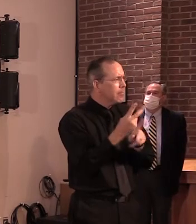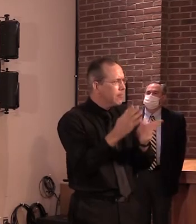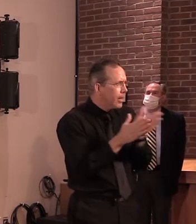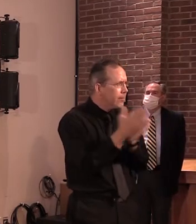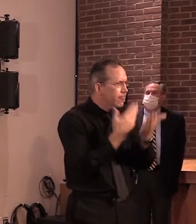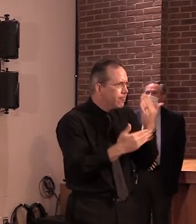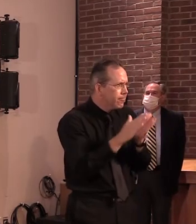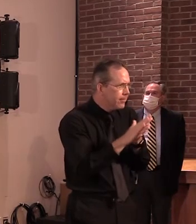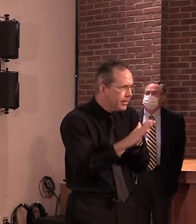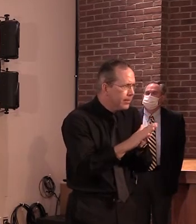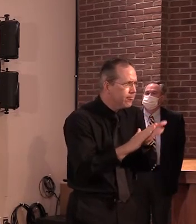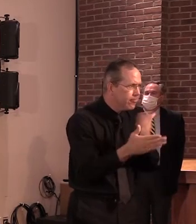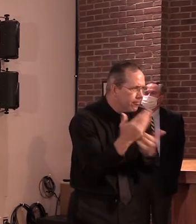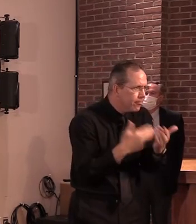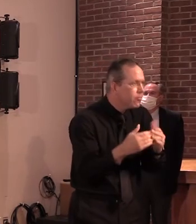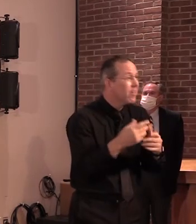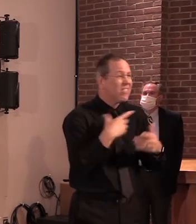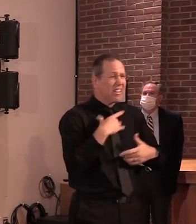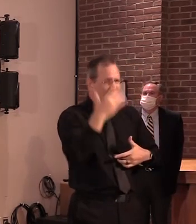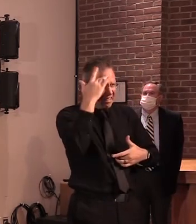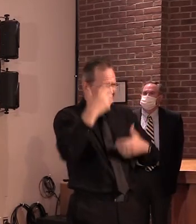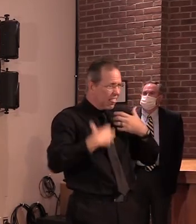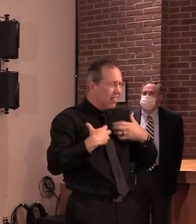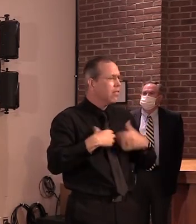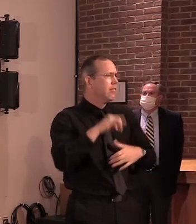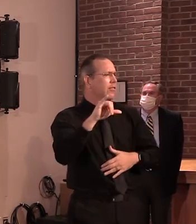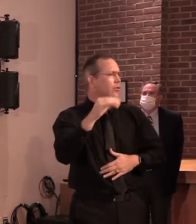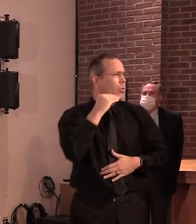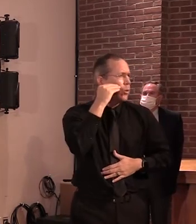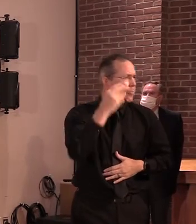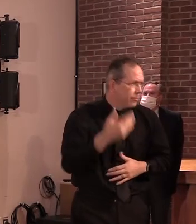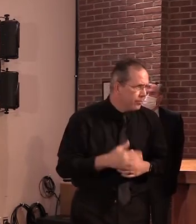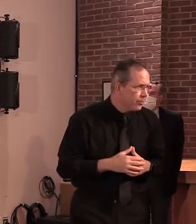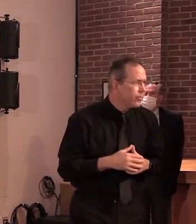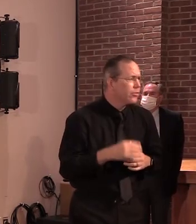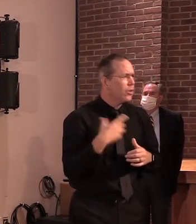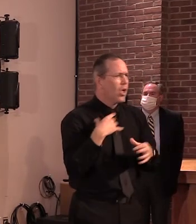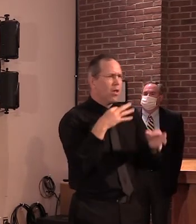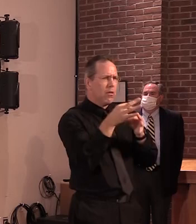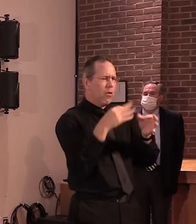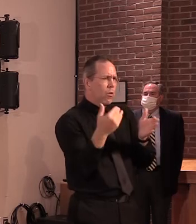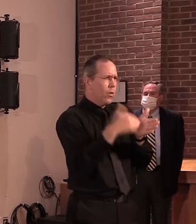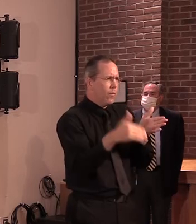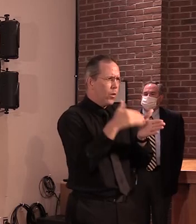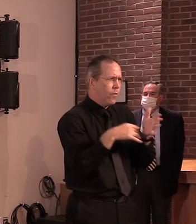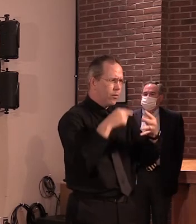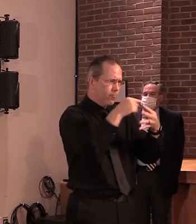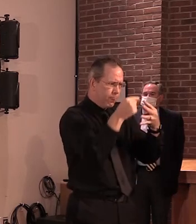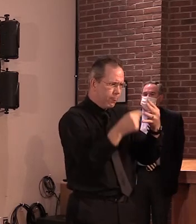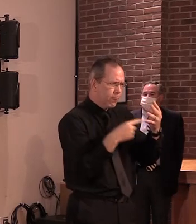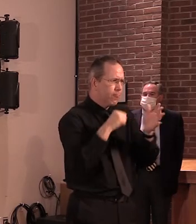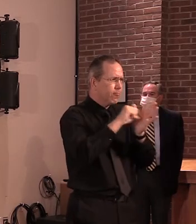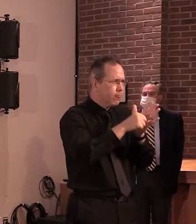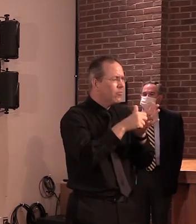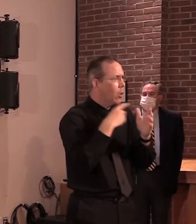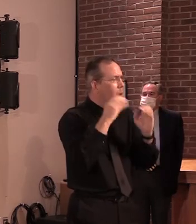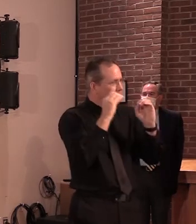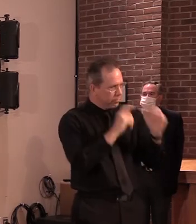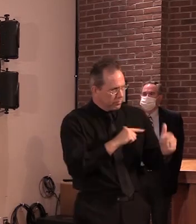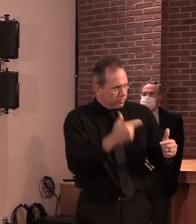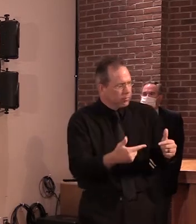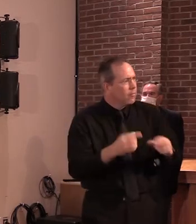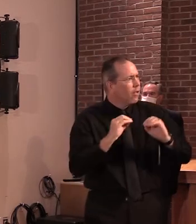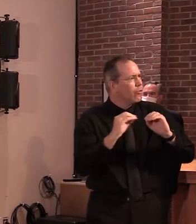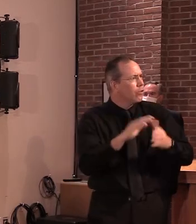we're not feeling well. We must model this behavior and teach our children these practices in school and at